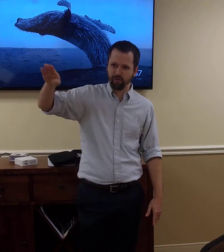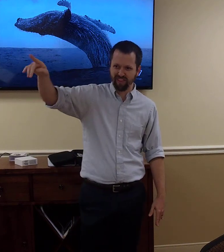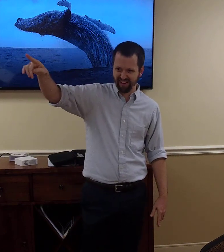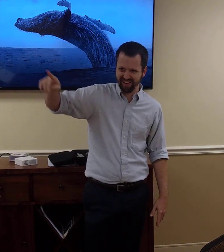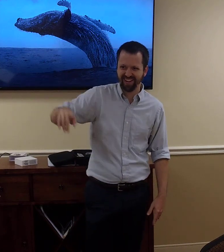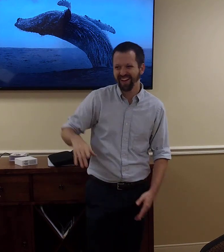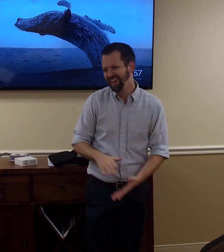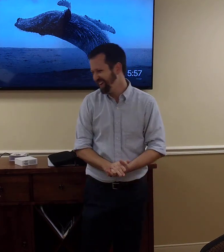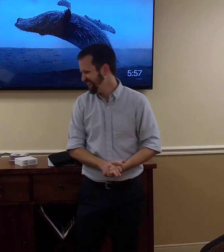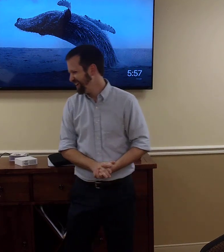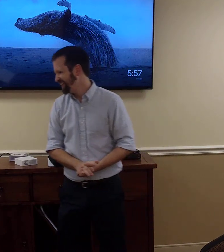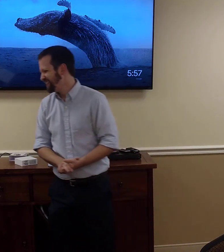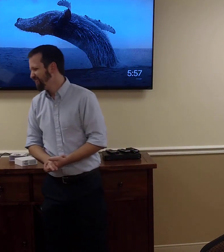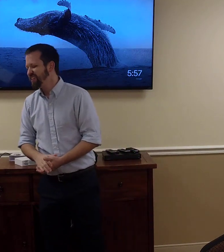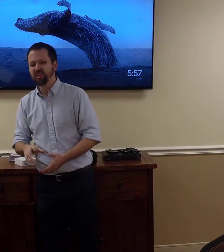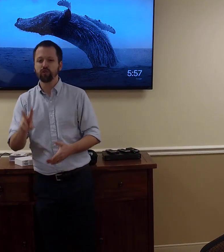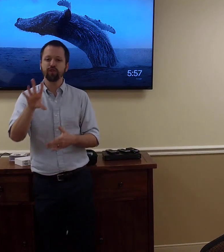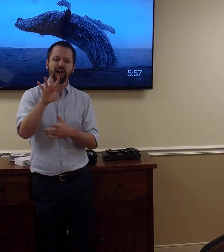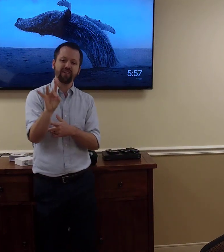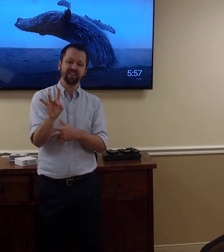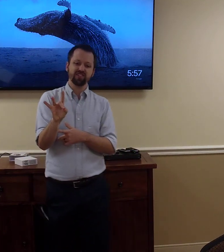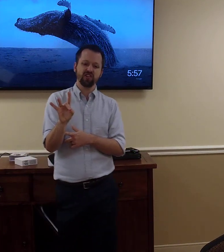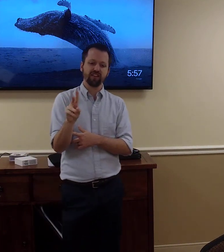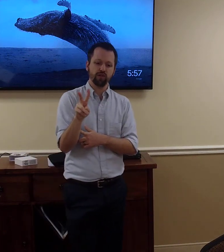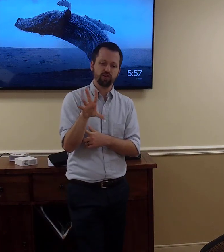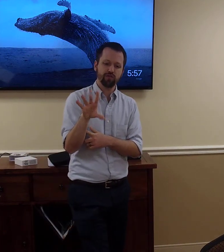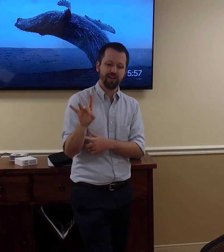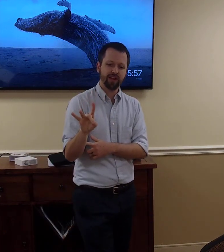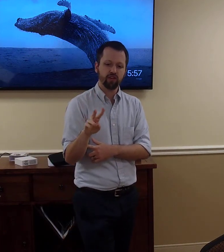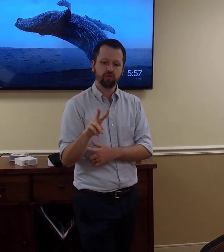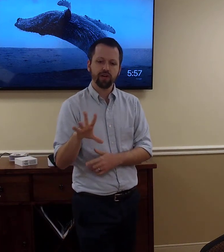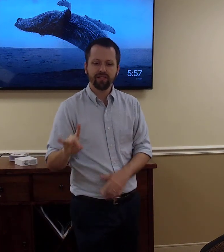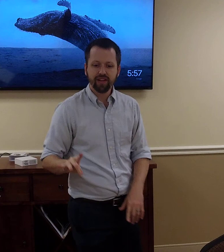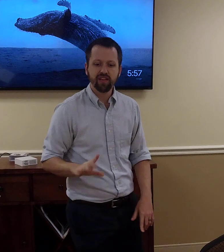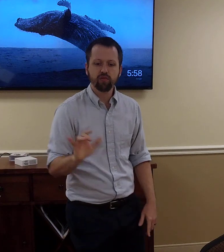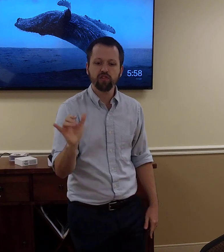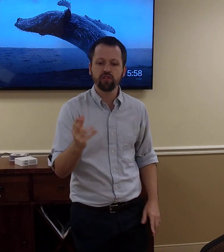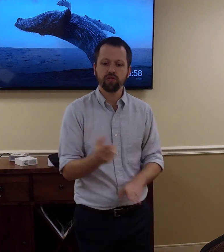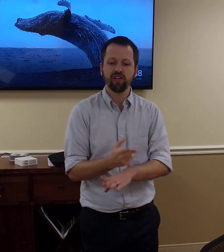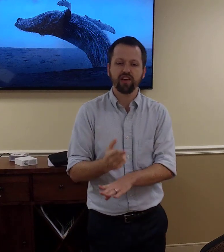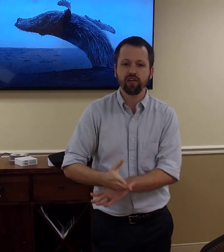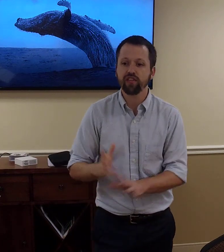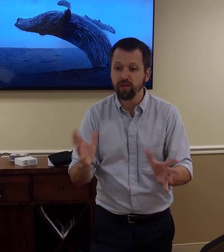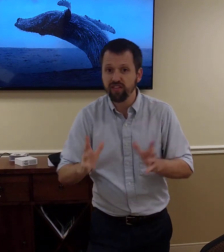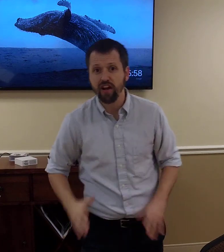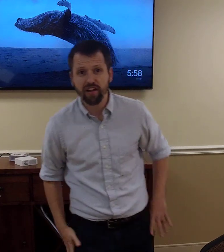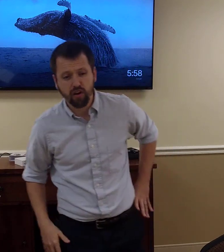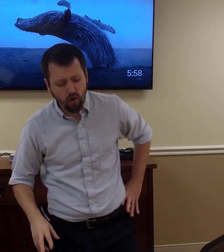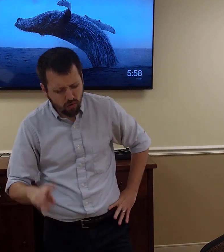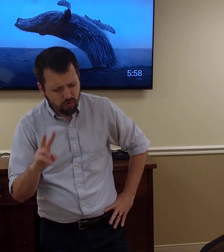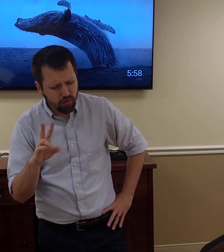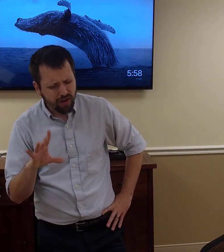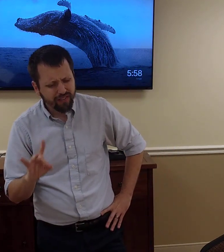there." So 258. That's our next one. 258. This one's used like, you know, someone's talking. Like,